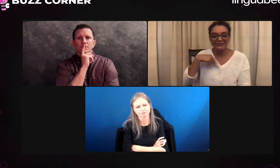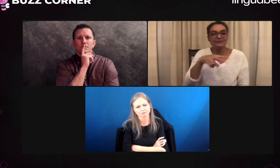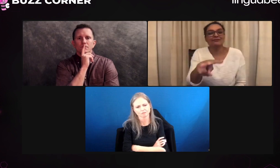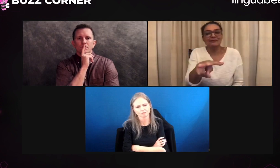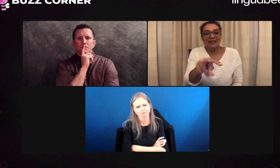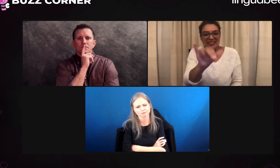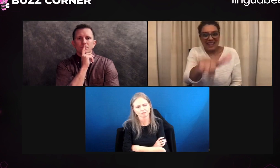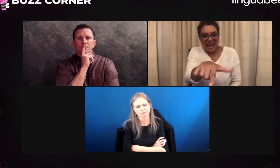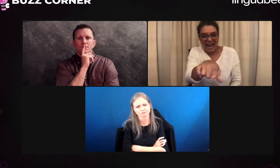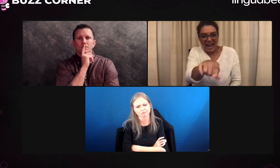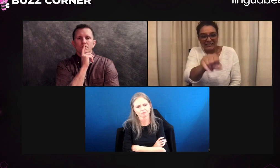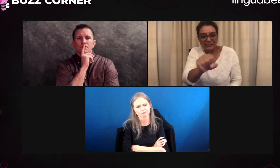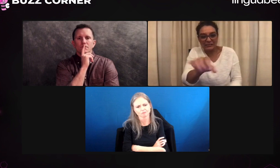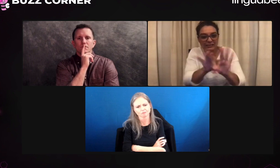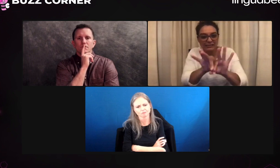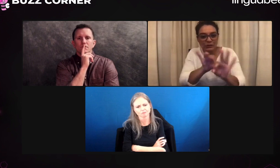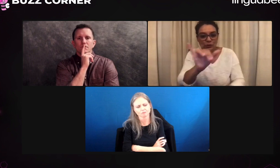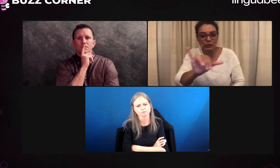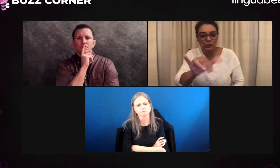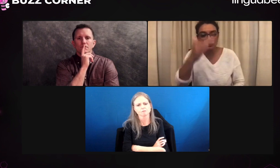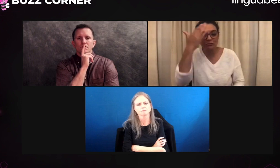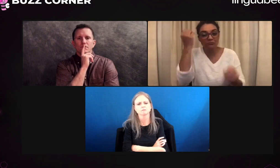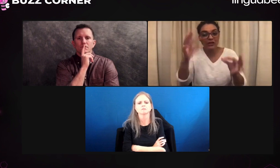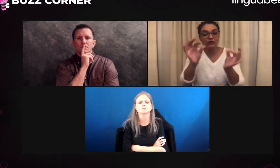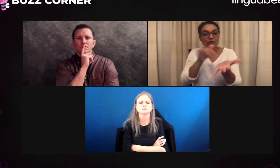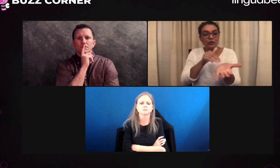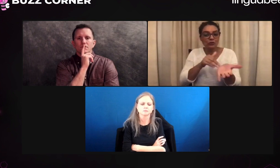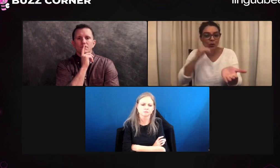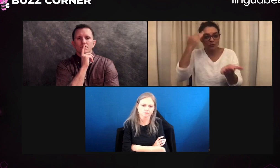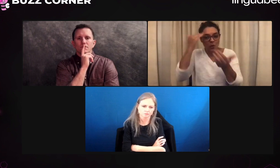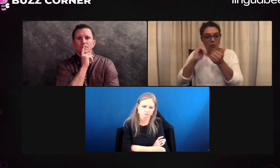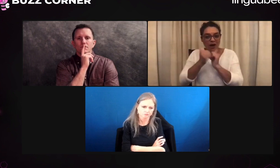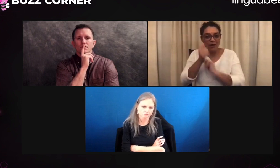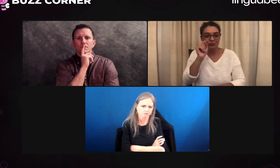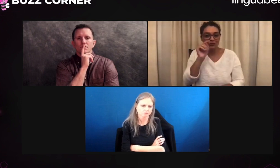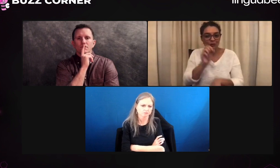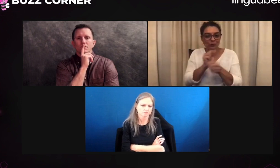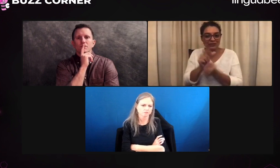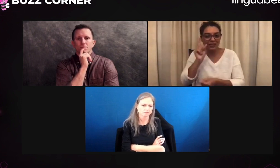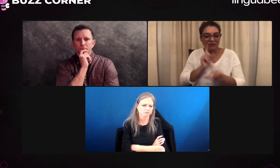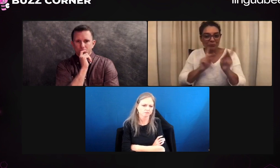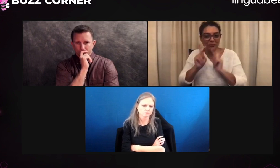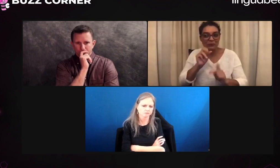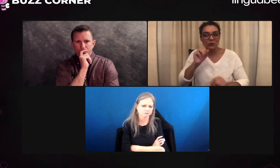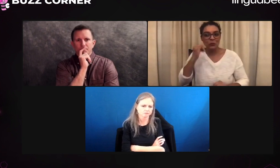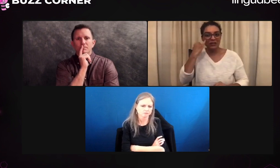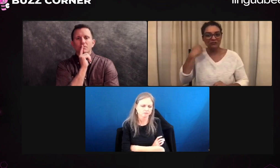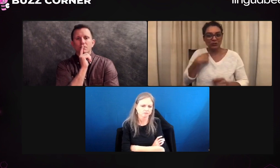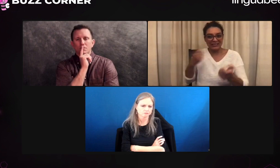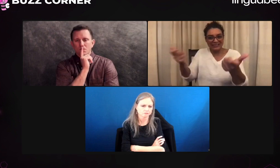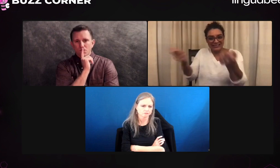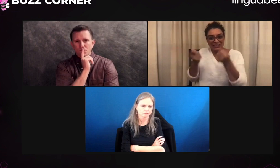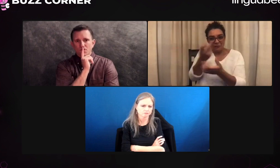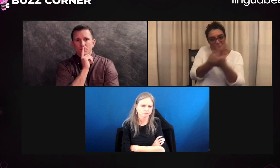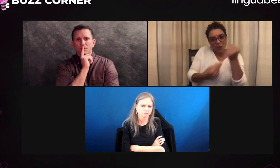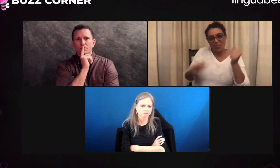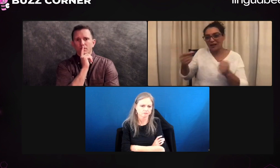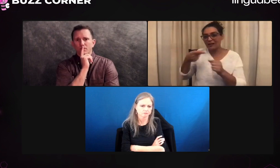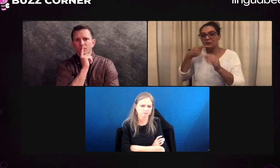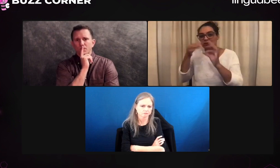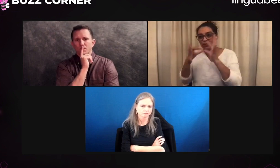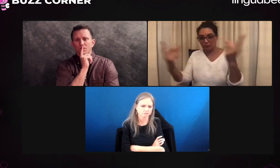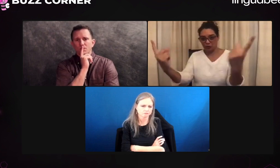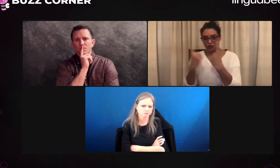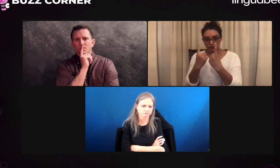think of, okay, when we're pulling a doctor in to this conversation, there's a medical professional and there's a